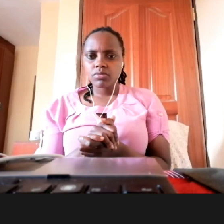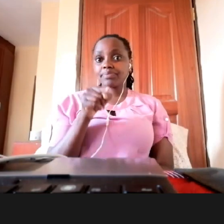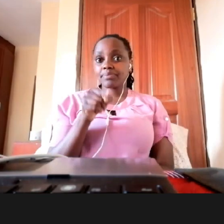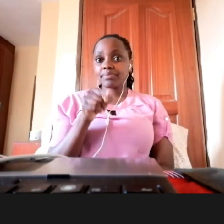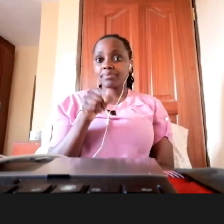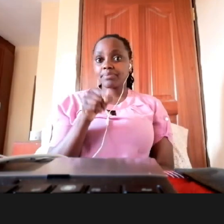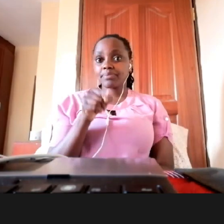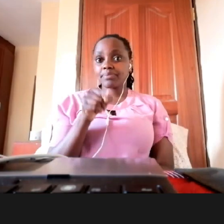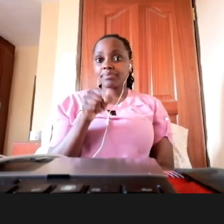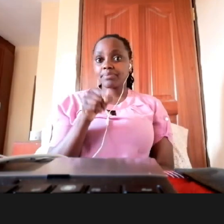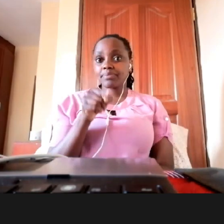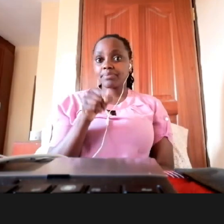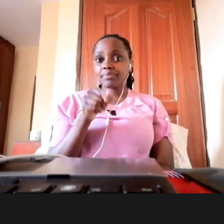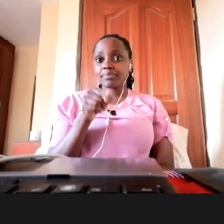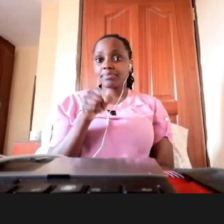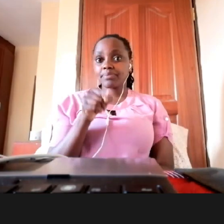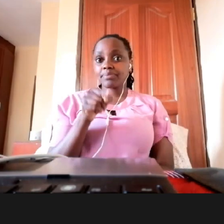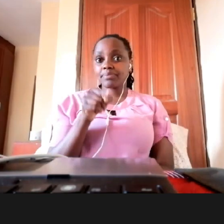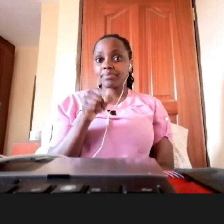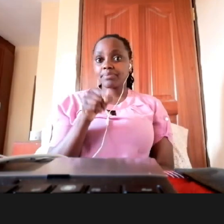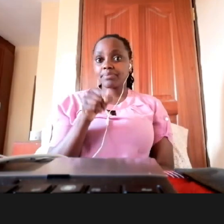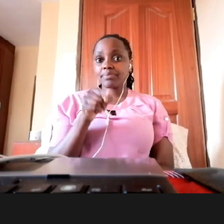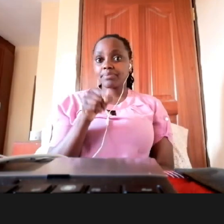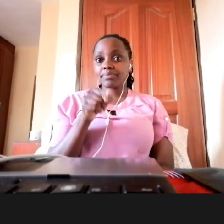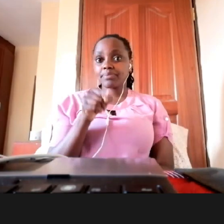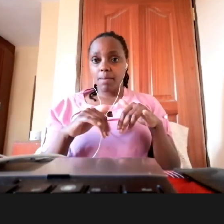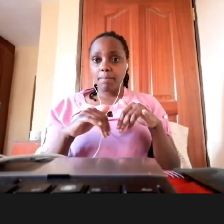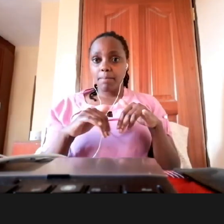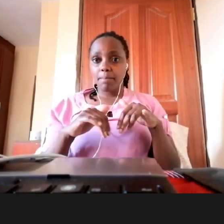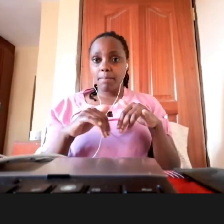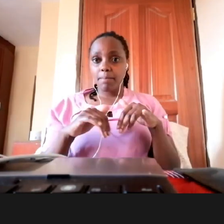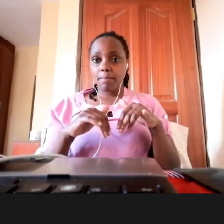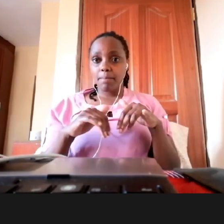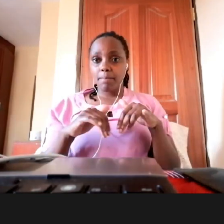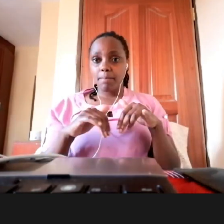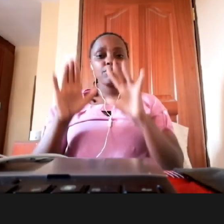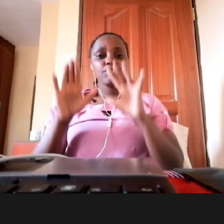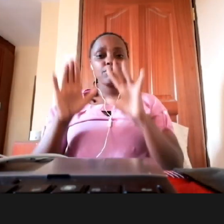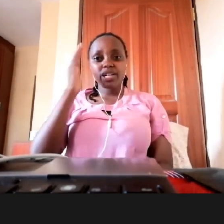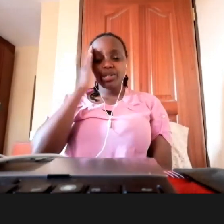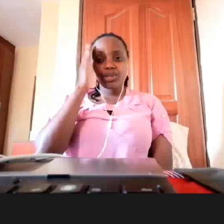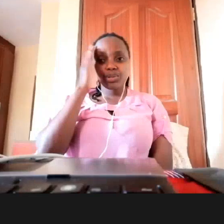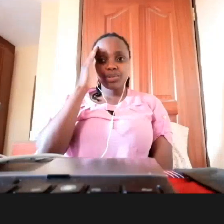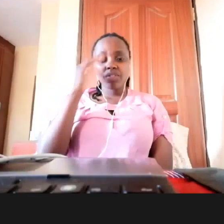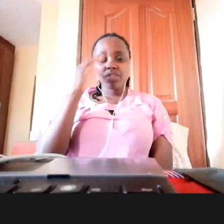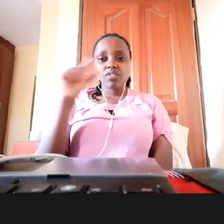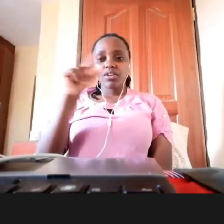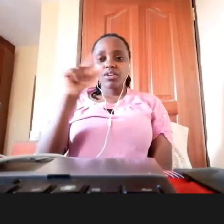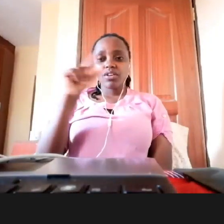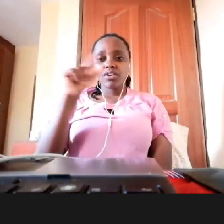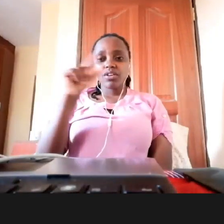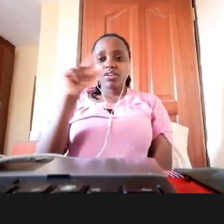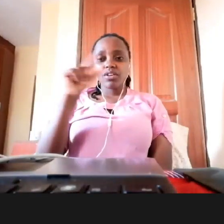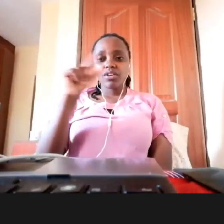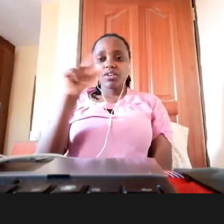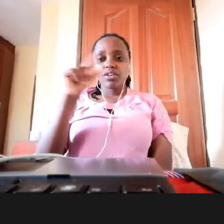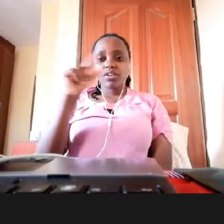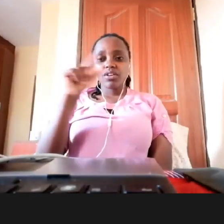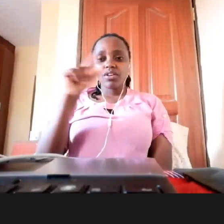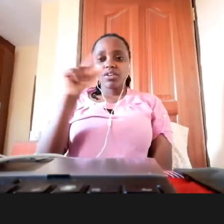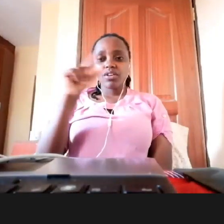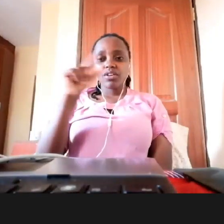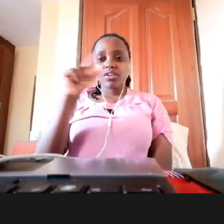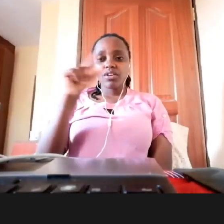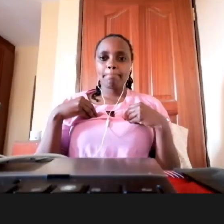this important forum. It's important to note that the Gambia adopted,